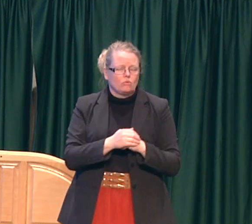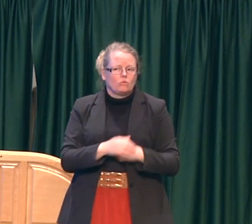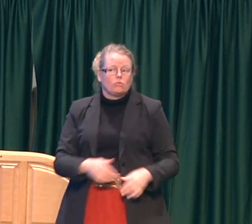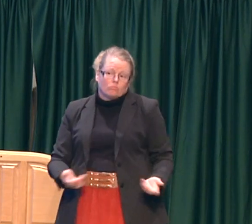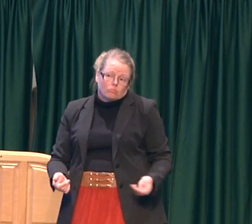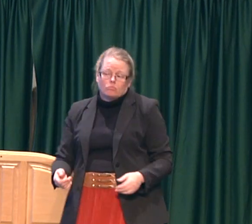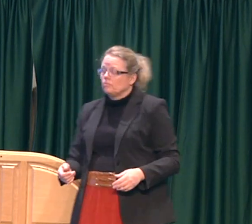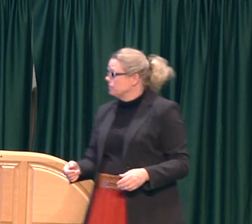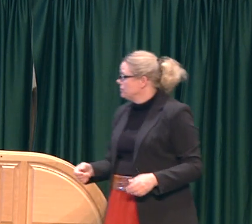interpreter arrives.